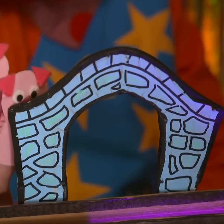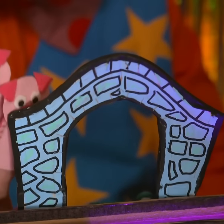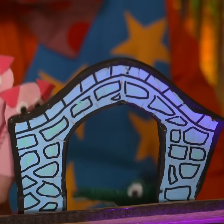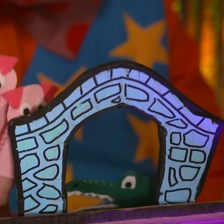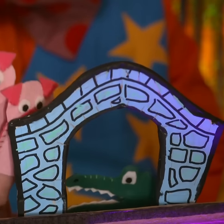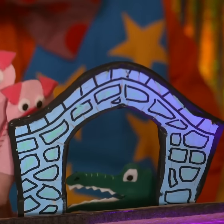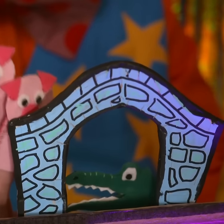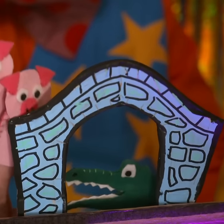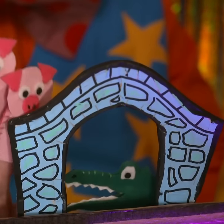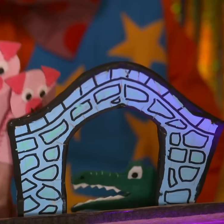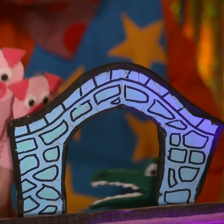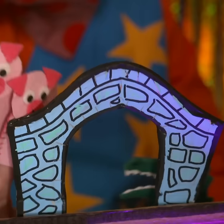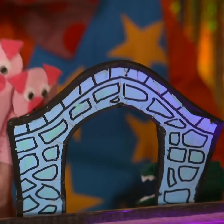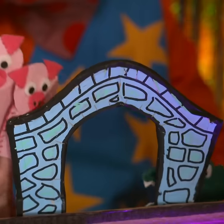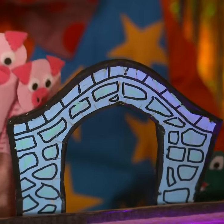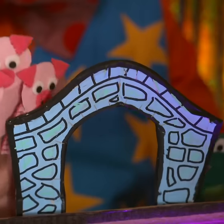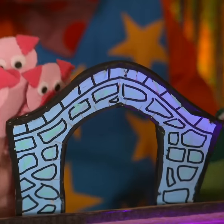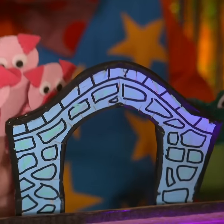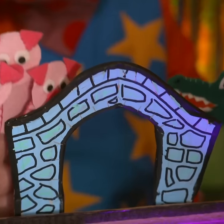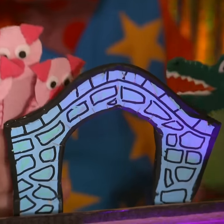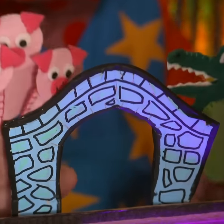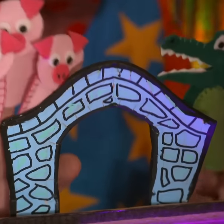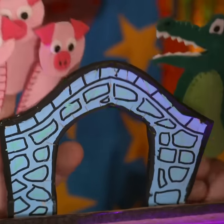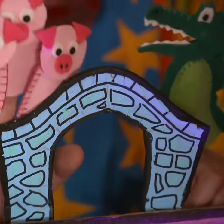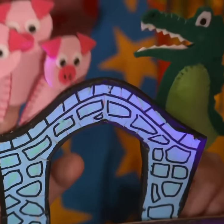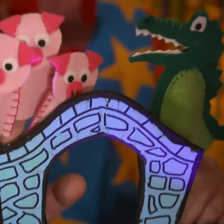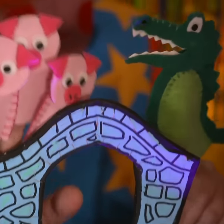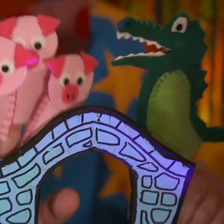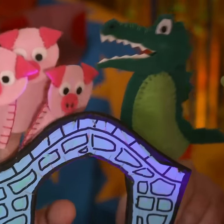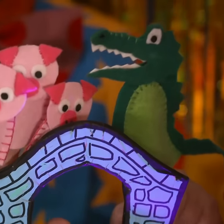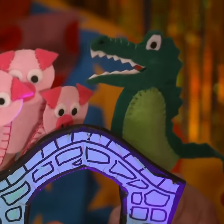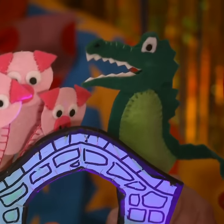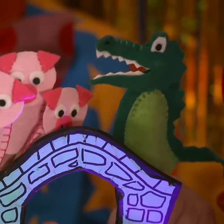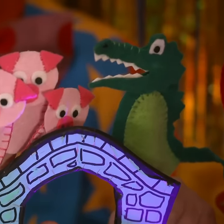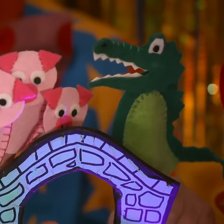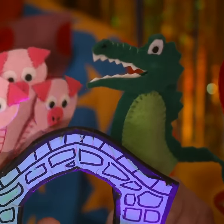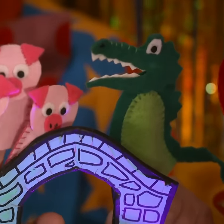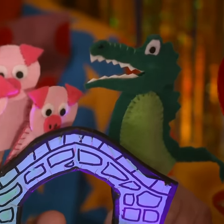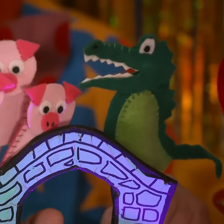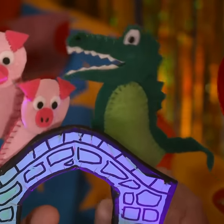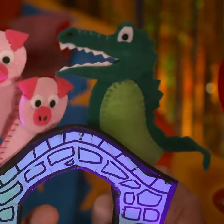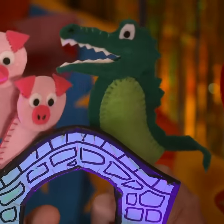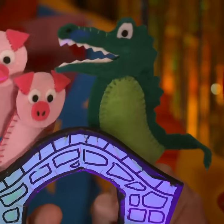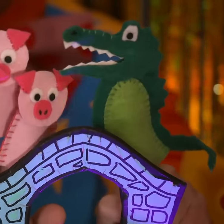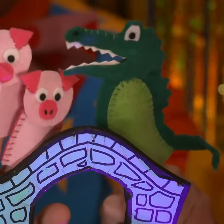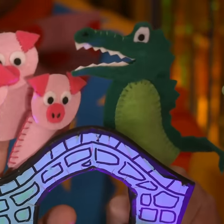sudden, a cheeky crocodile appeared. Snap, snap! Oh no, go away, cheeky